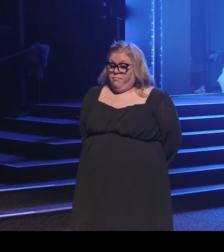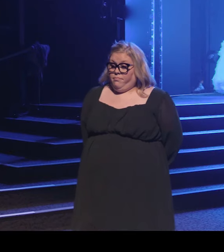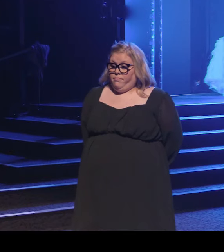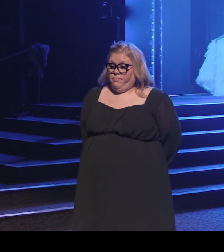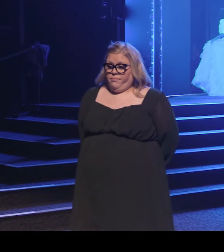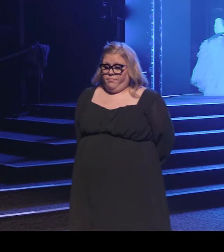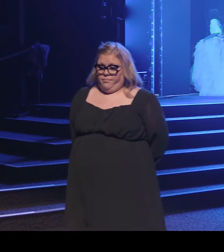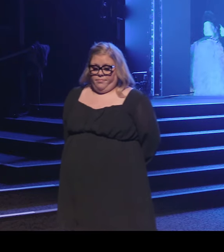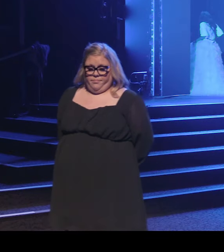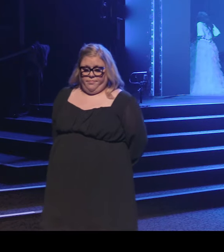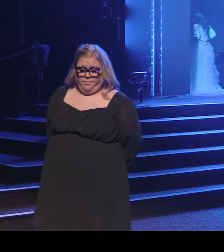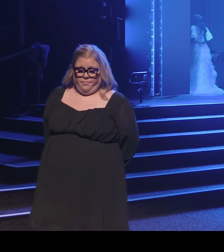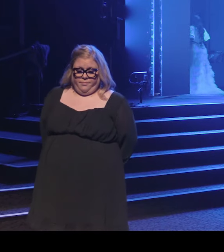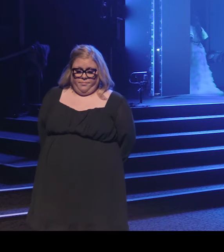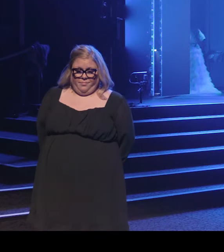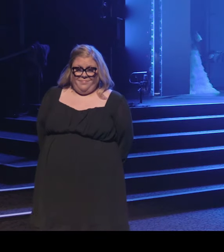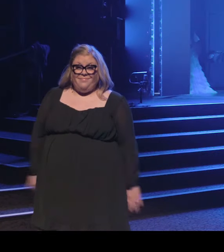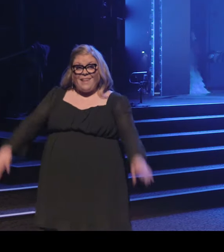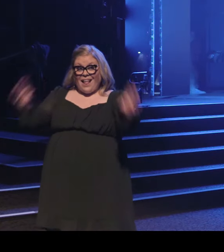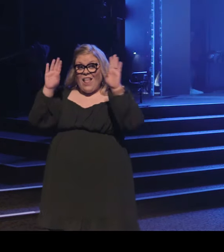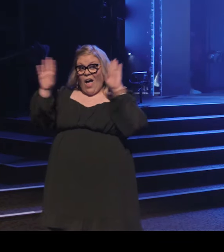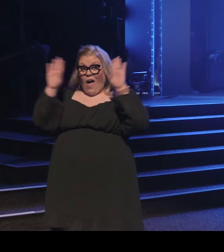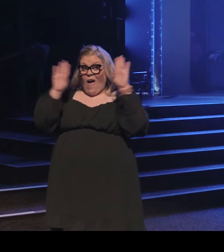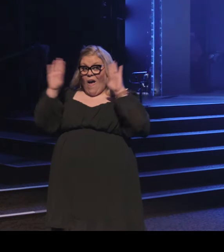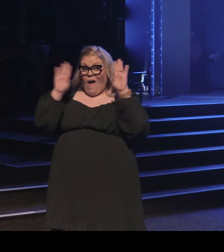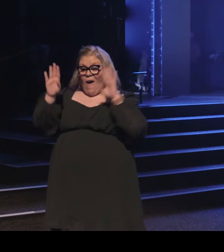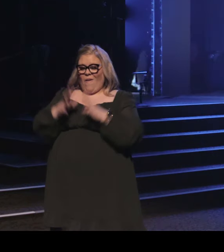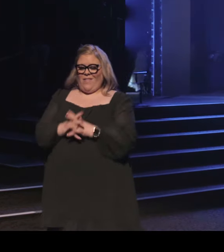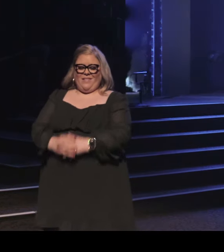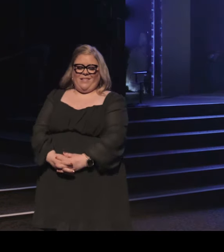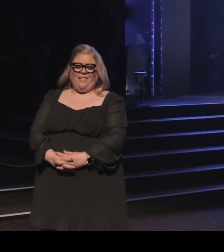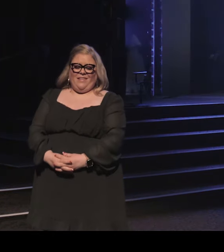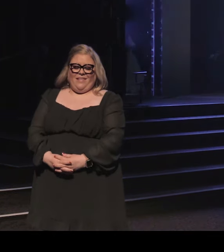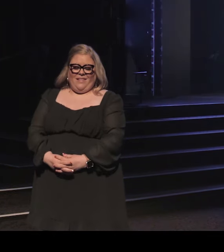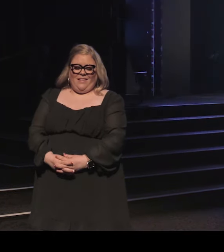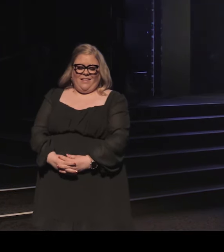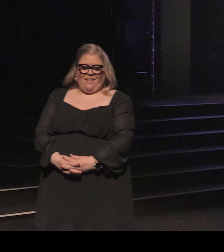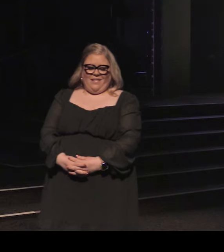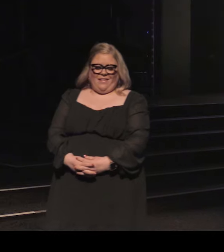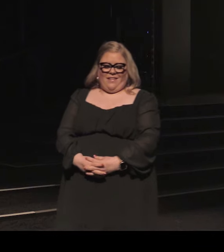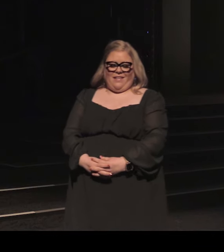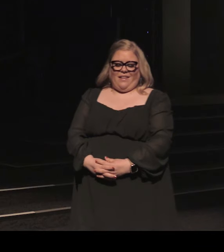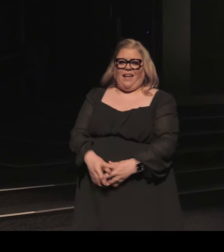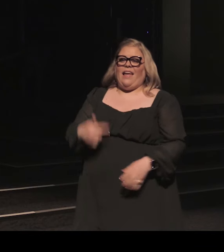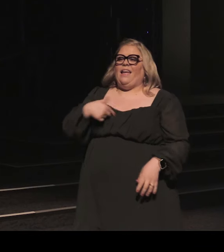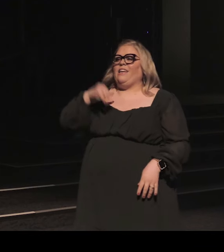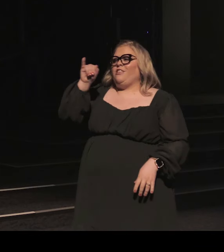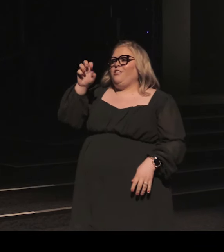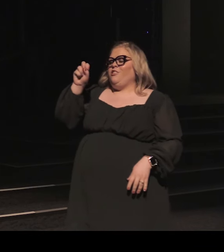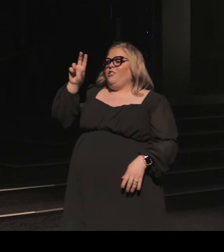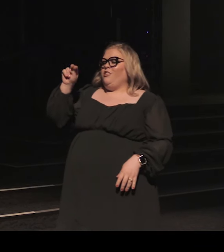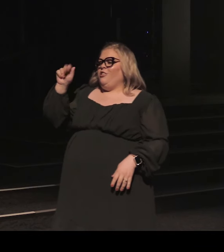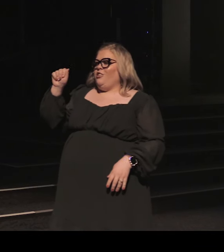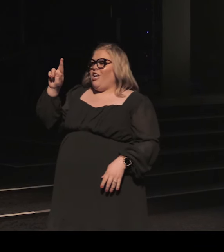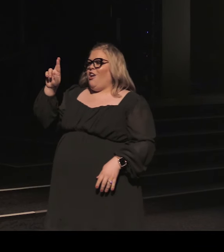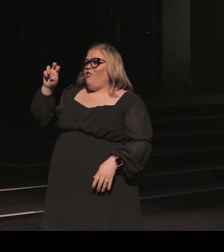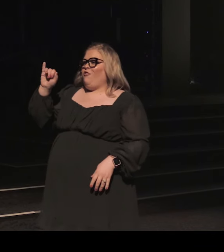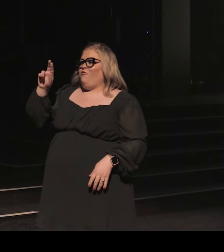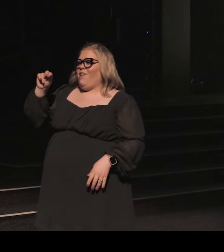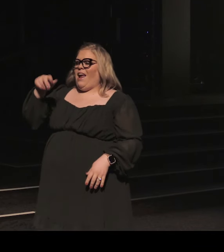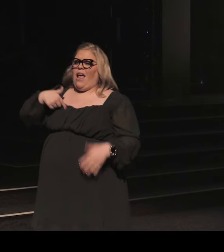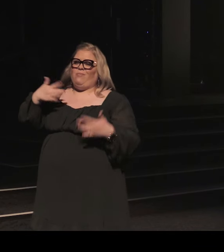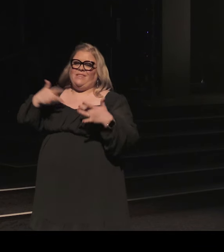Y'all. Hello, hello. I am Jenna Raine, and I am so excited